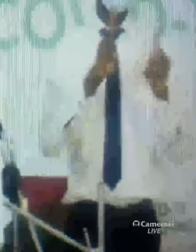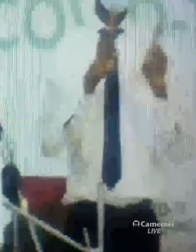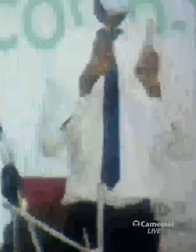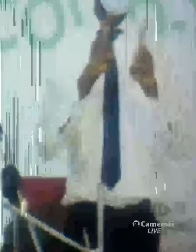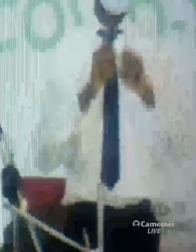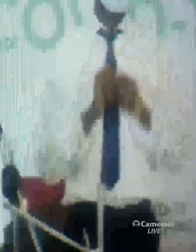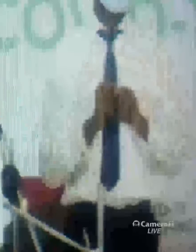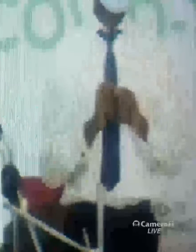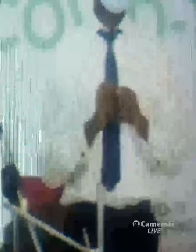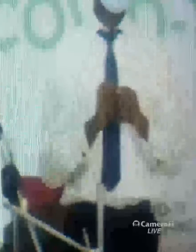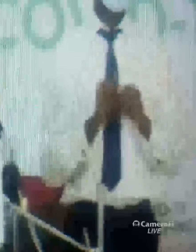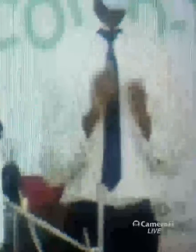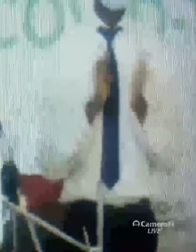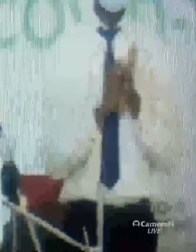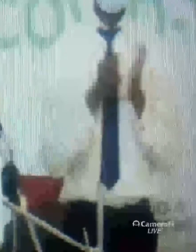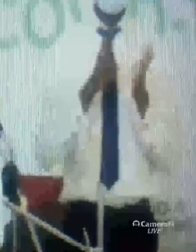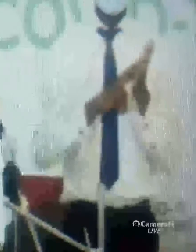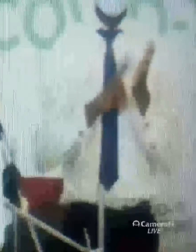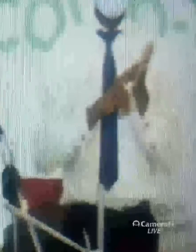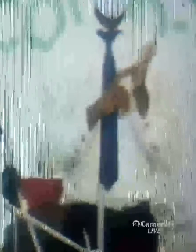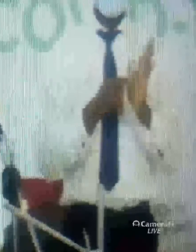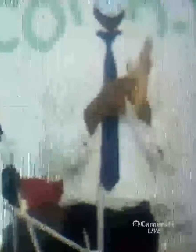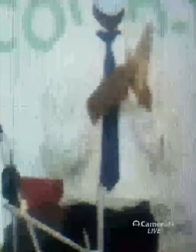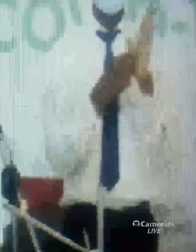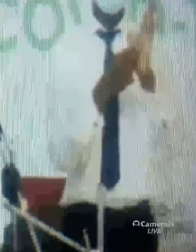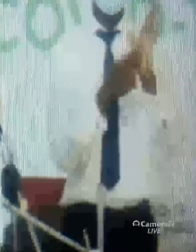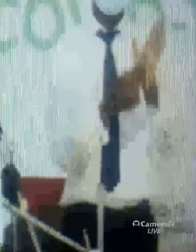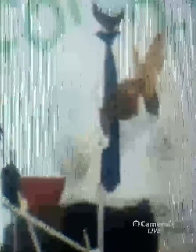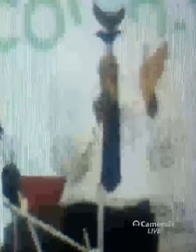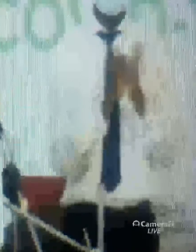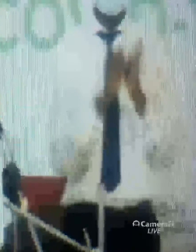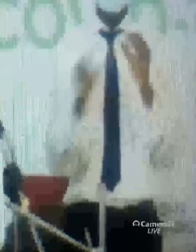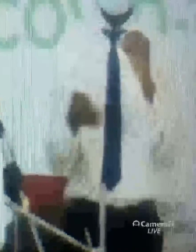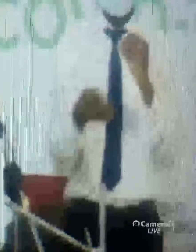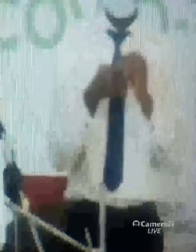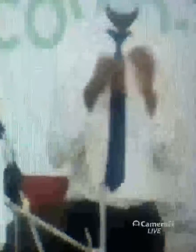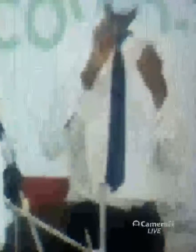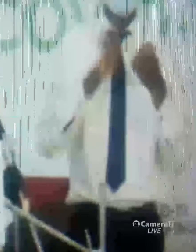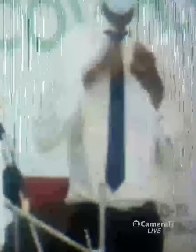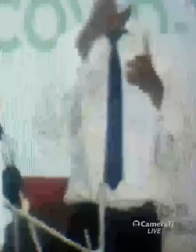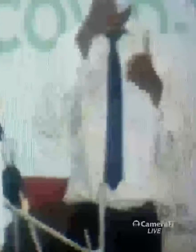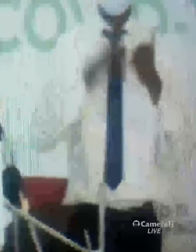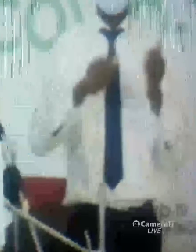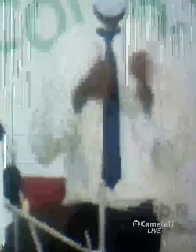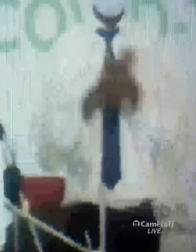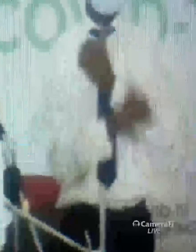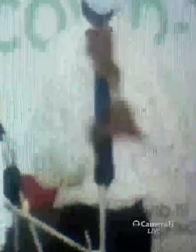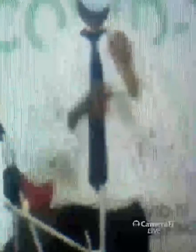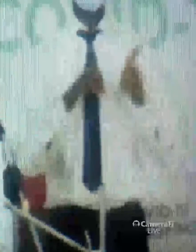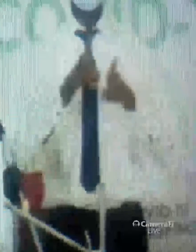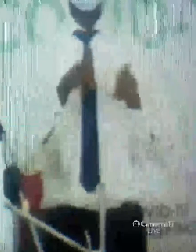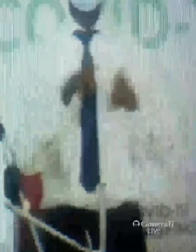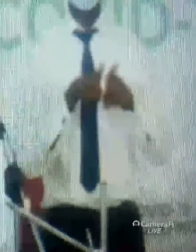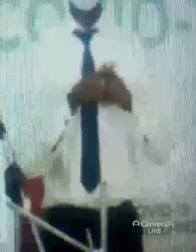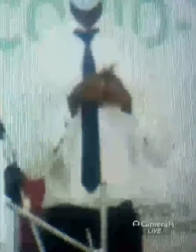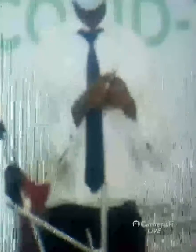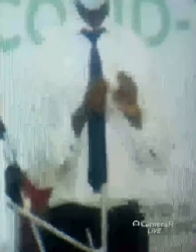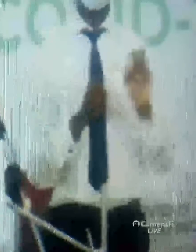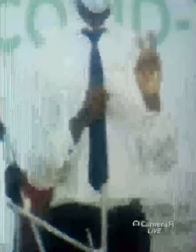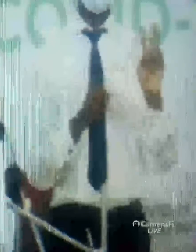even allowed to board it. So that's in addition to what applies to other countries. And then